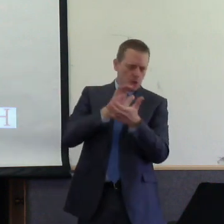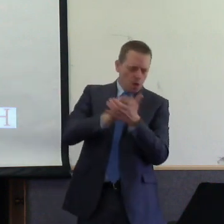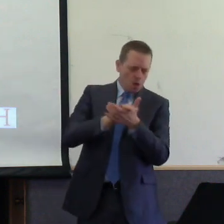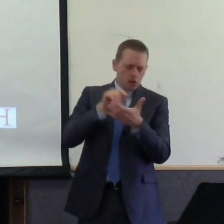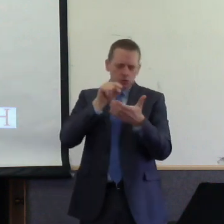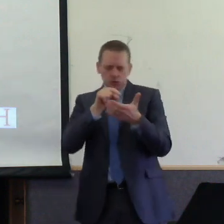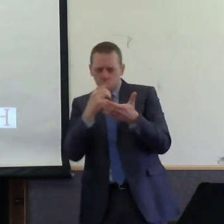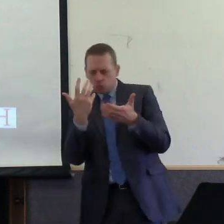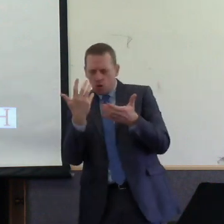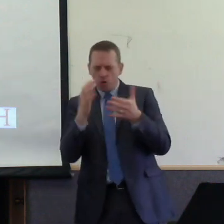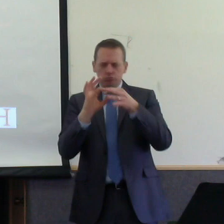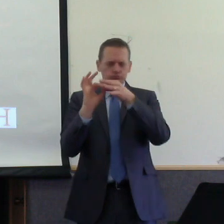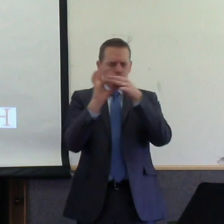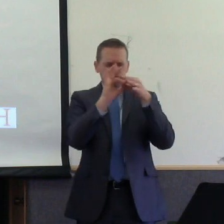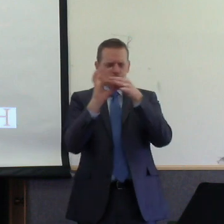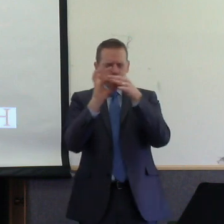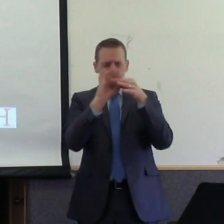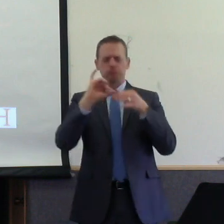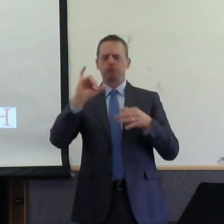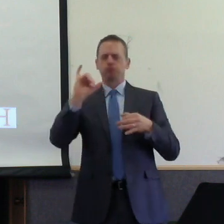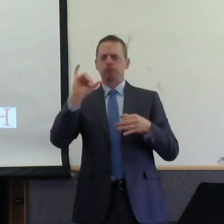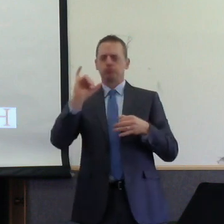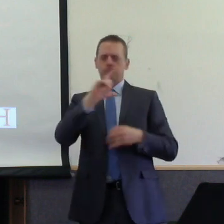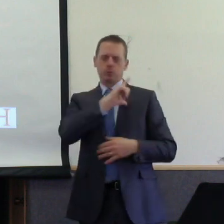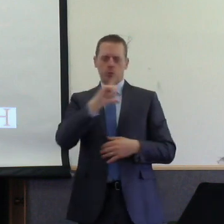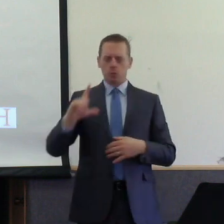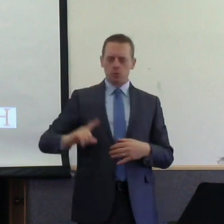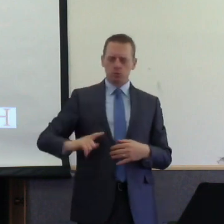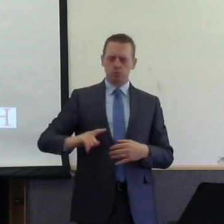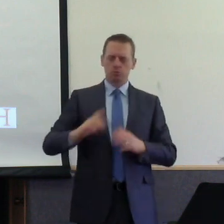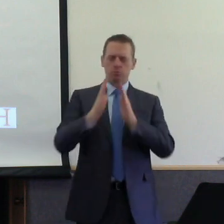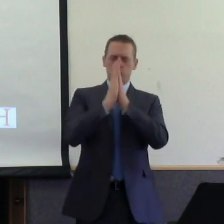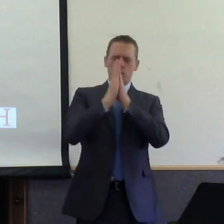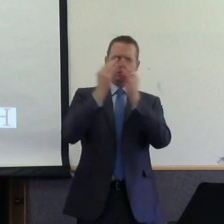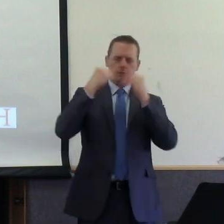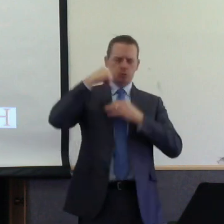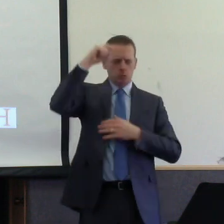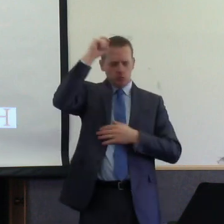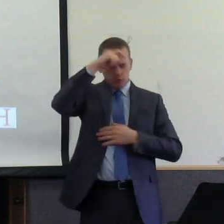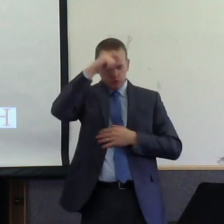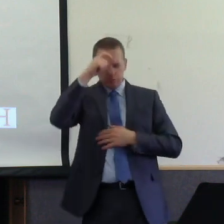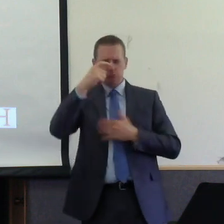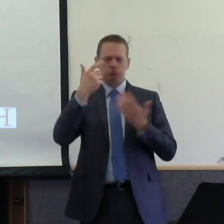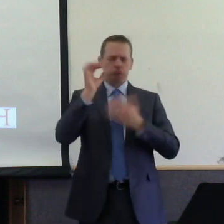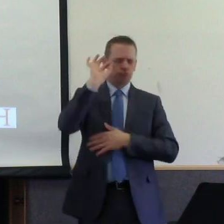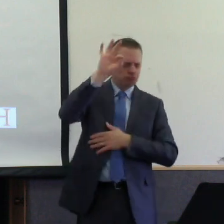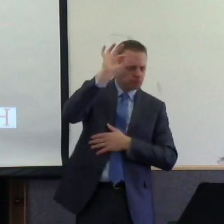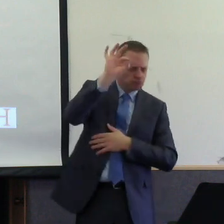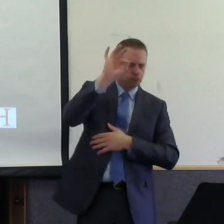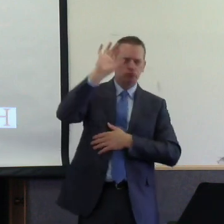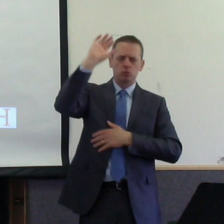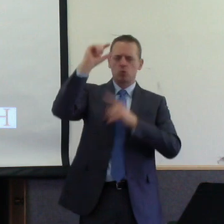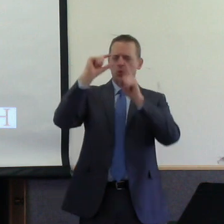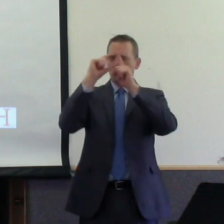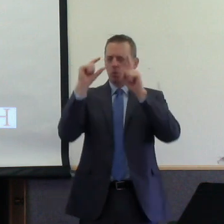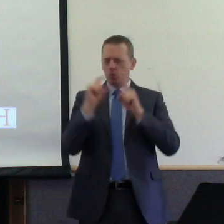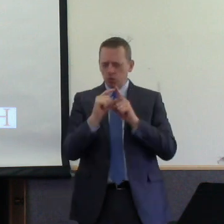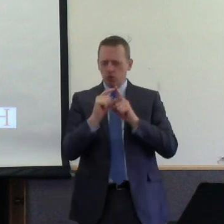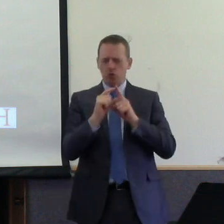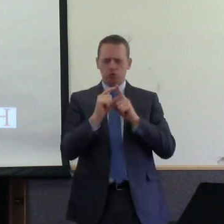And if we could learn more about the marriage years and support them. Thank you for the wisdom and